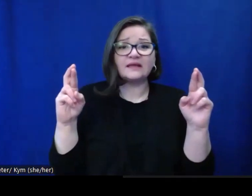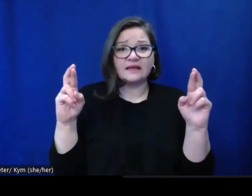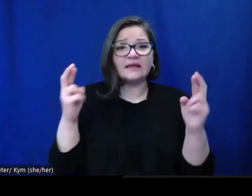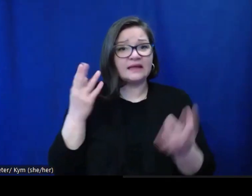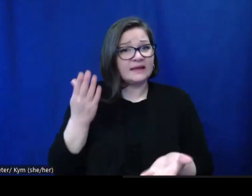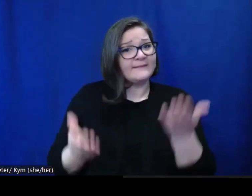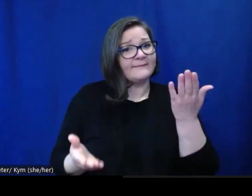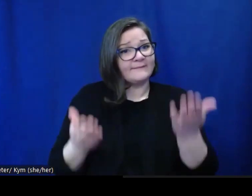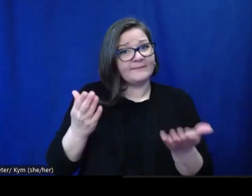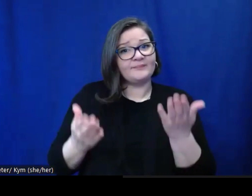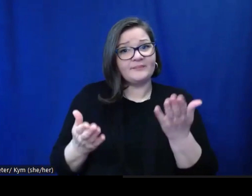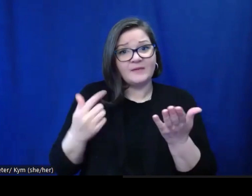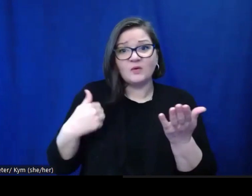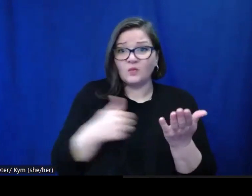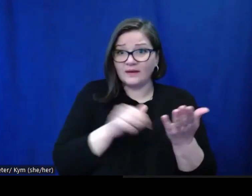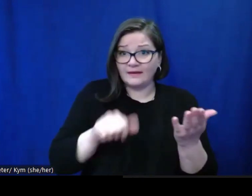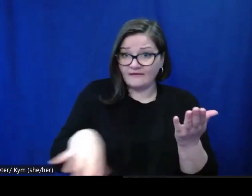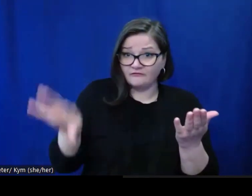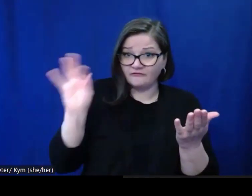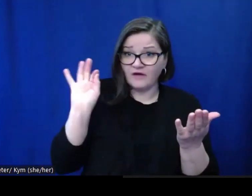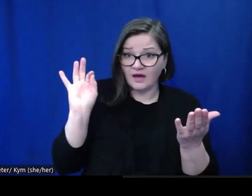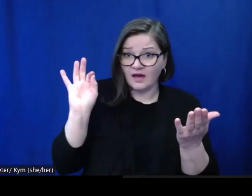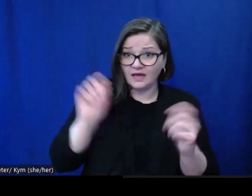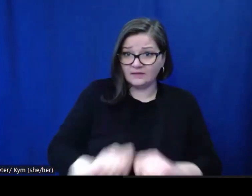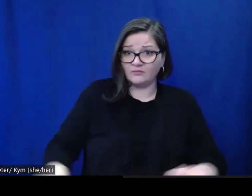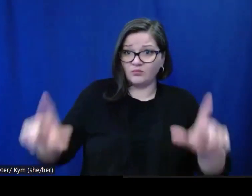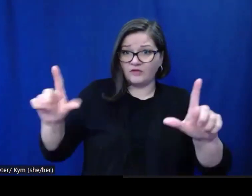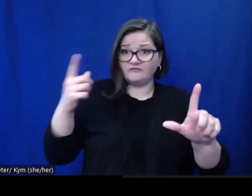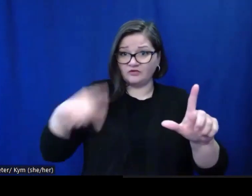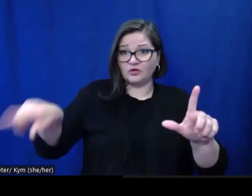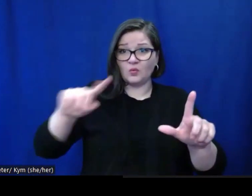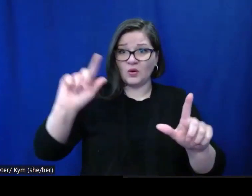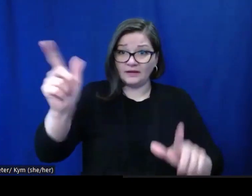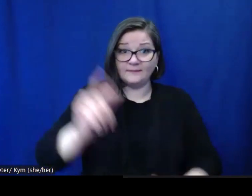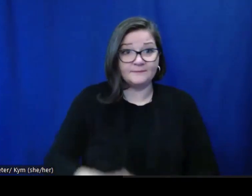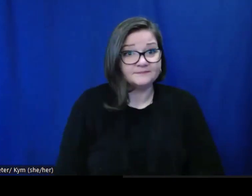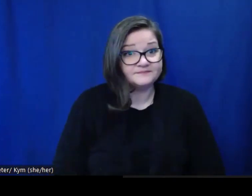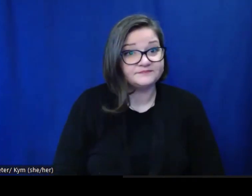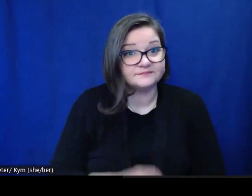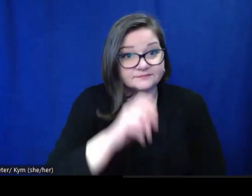can find it. We can pull that up for you.